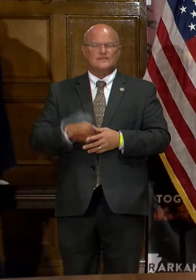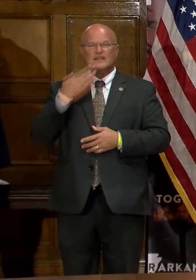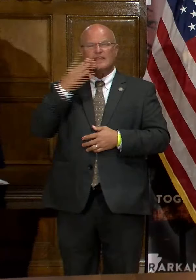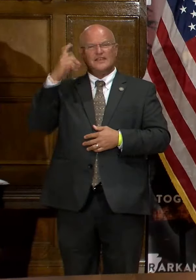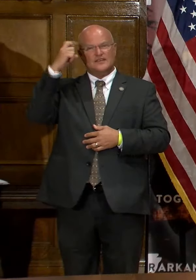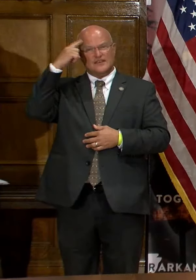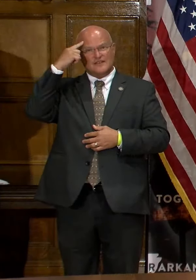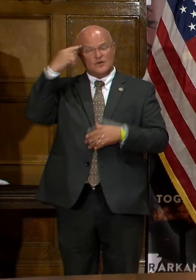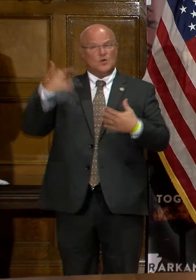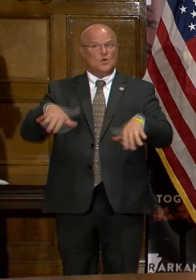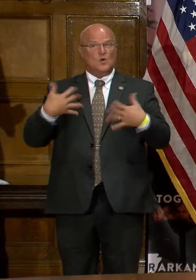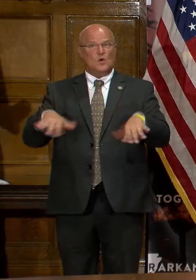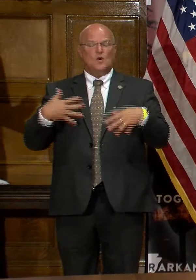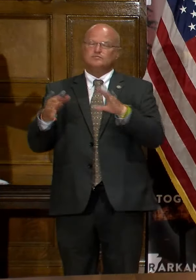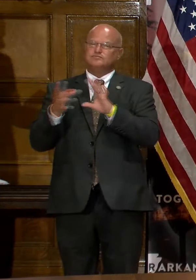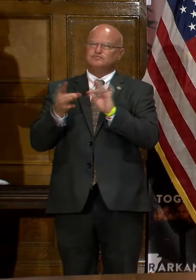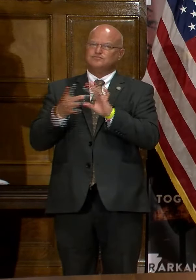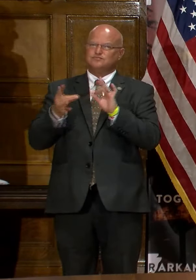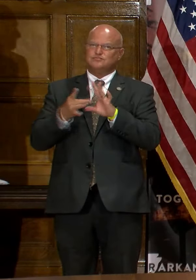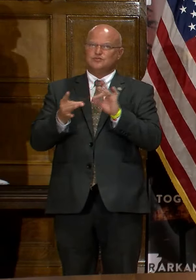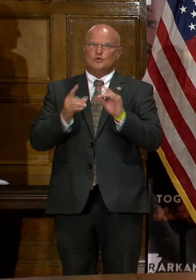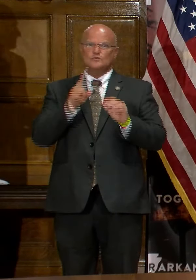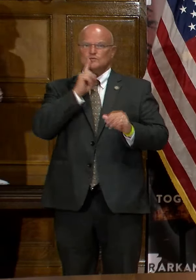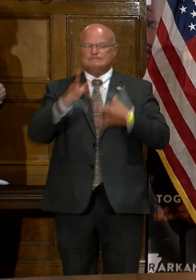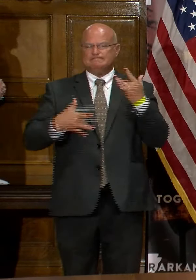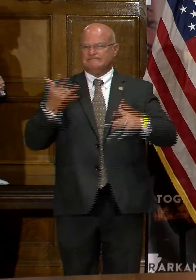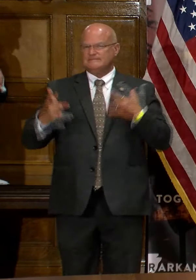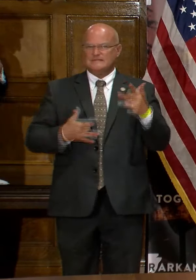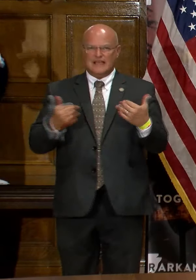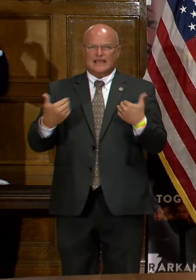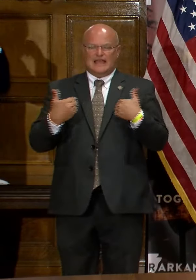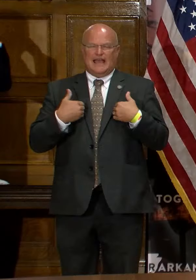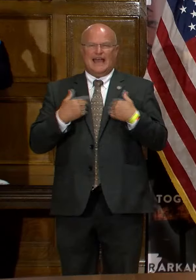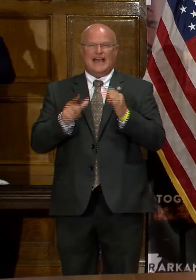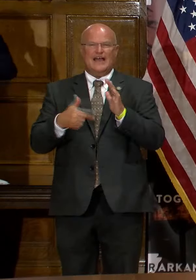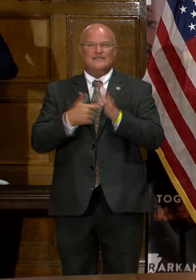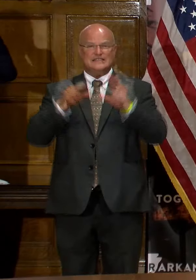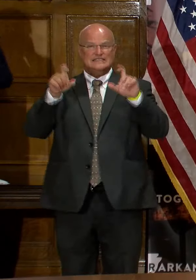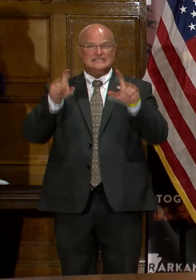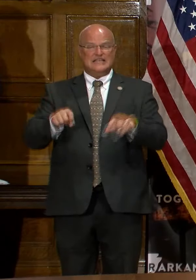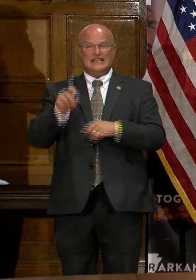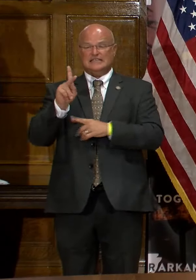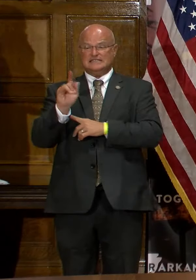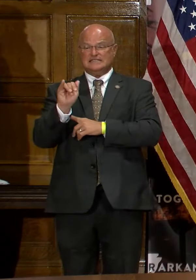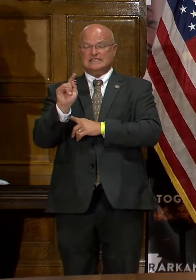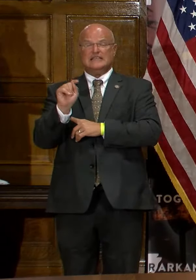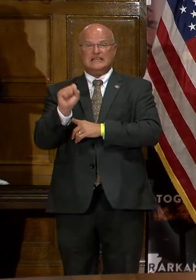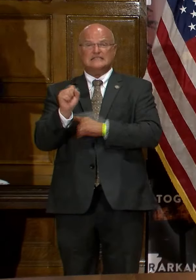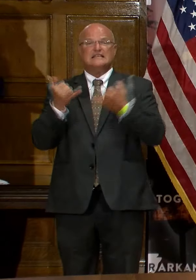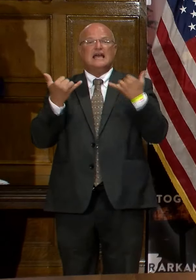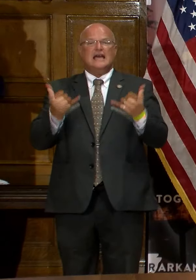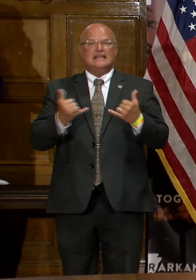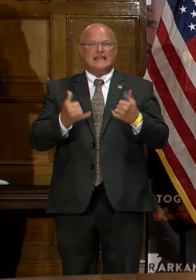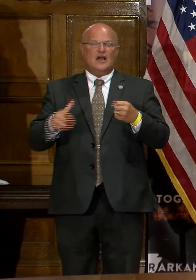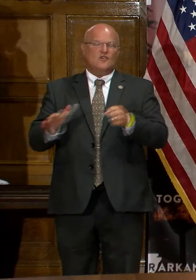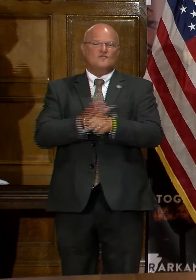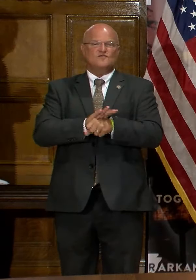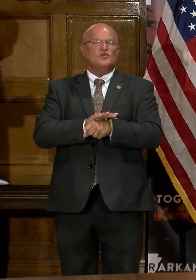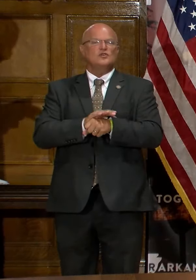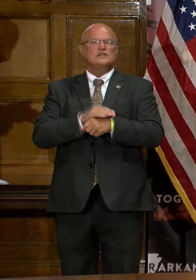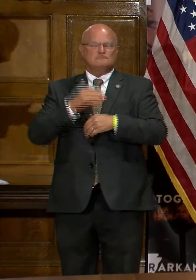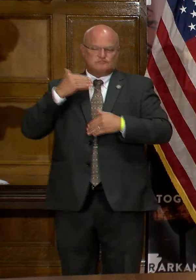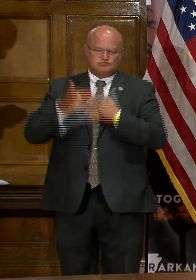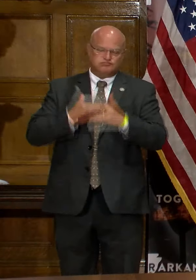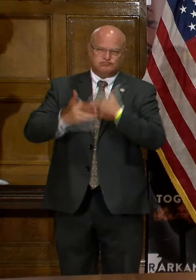Thank you, Governor. That was a great overview. We are really excited that we have these, the test kits, and can now fully implement the antigen